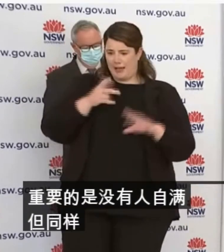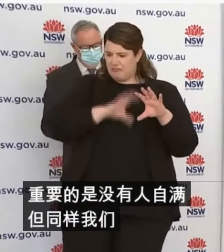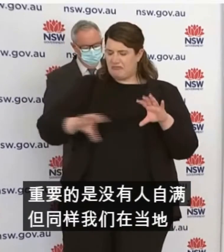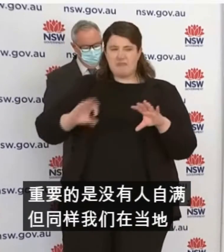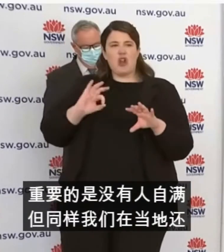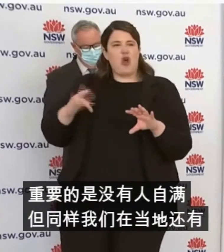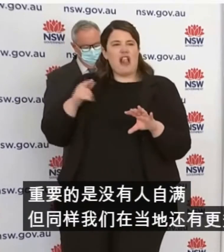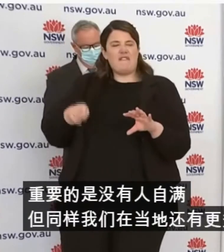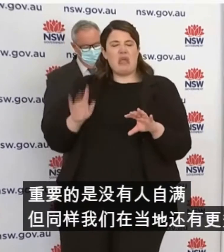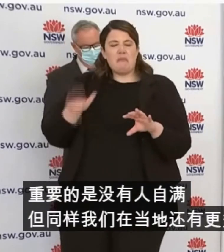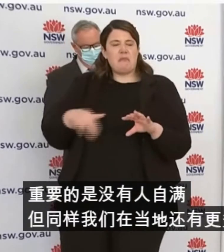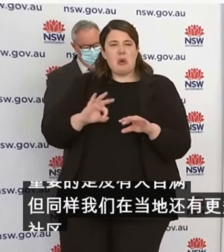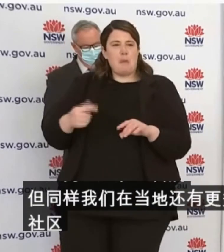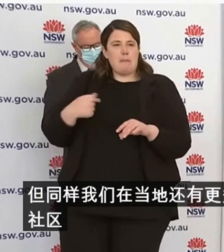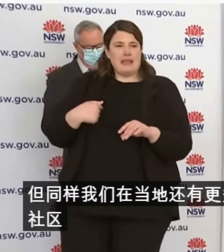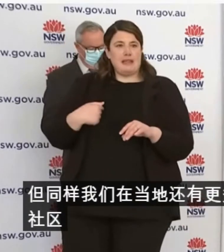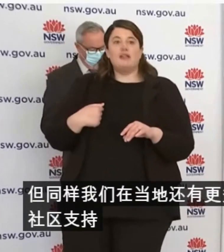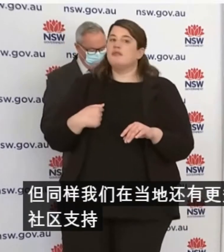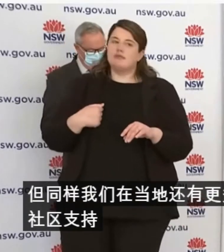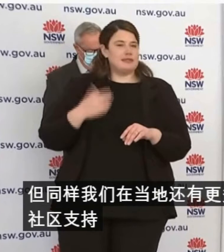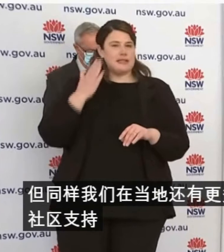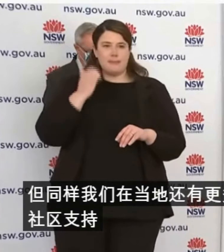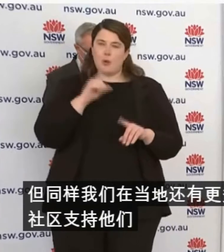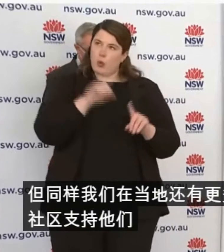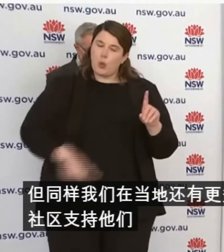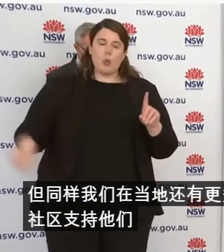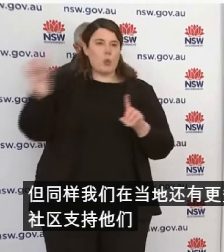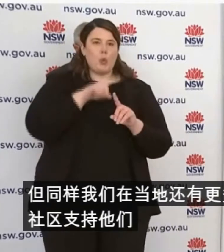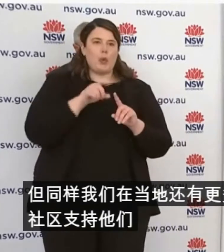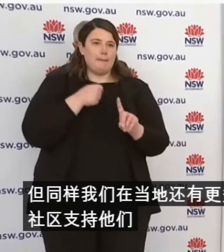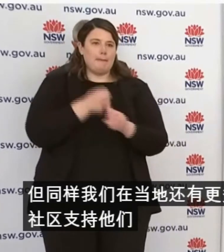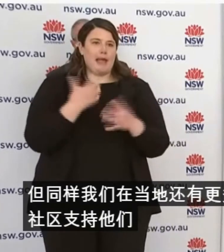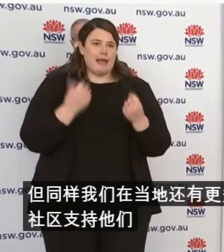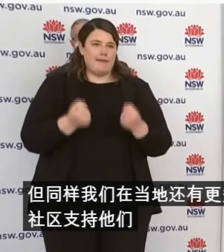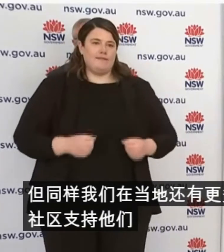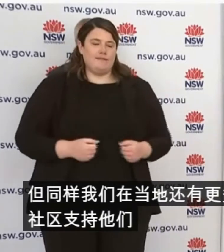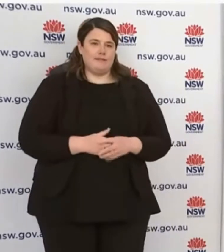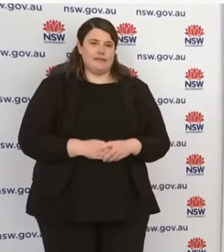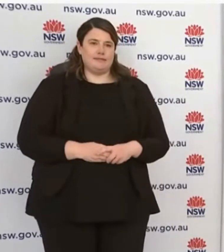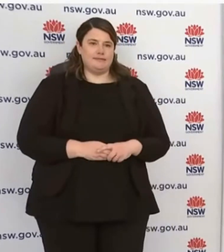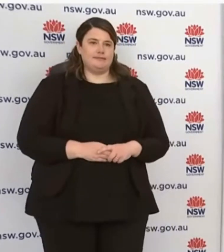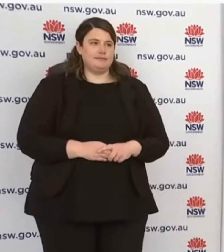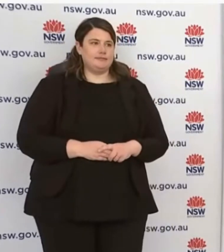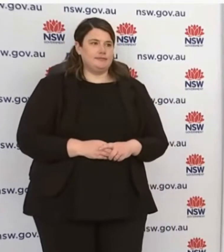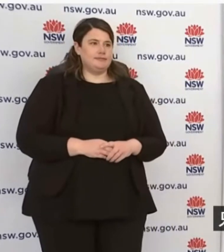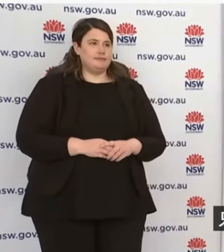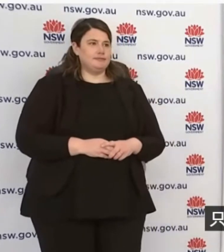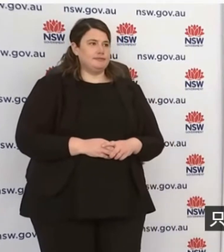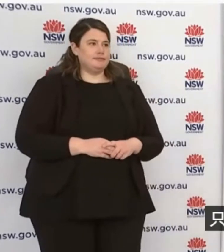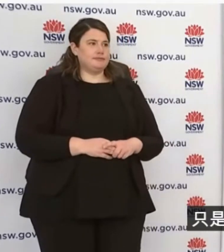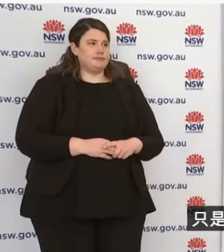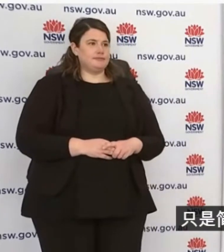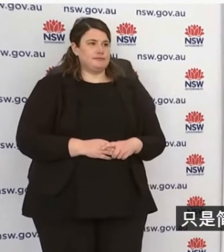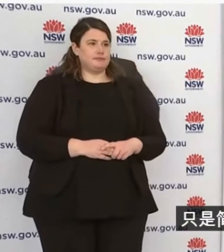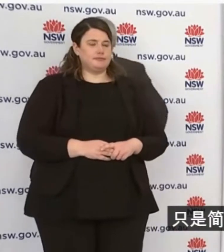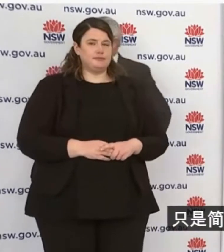but again, we've got more work to do in those local communities to support them. Dr. Chant, if I could just say, just briefly,